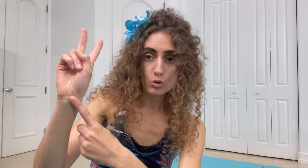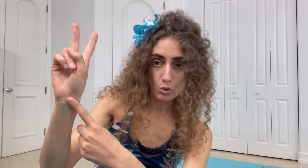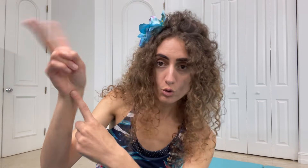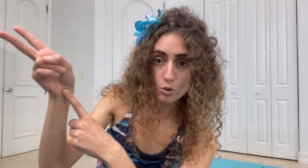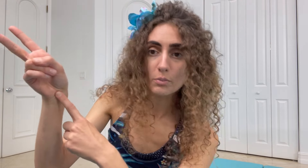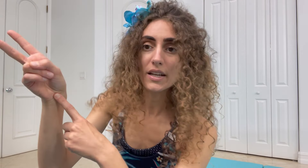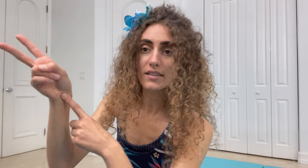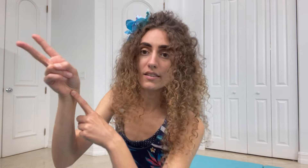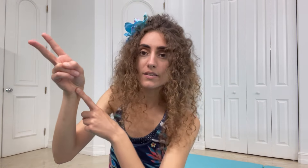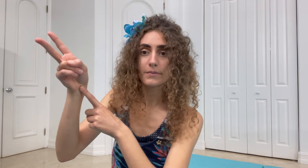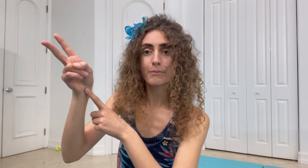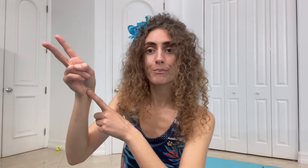2 minutes.